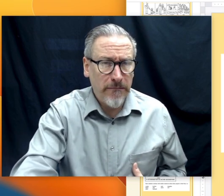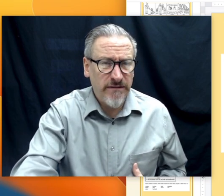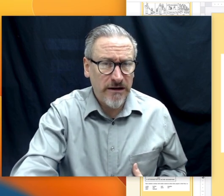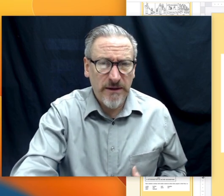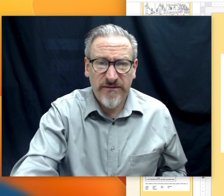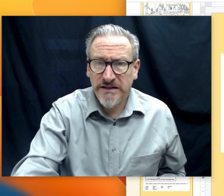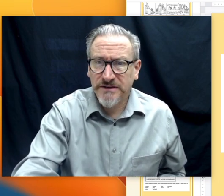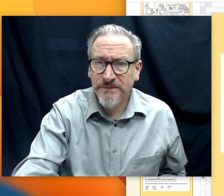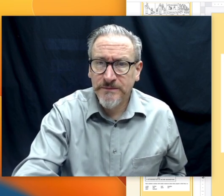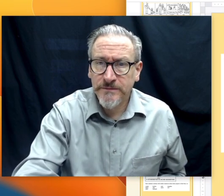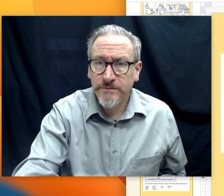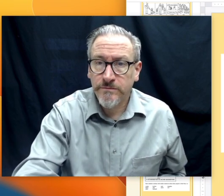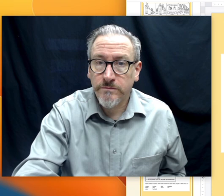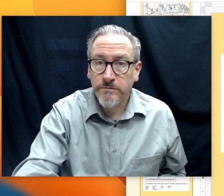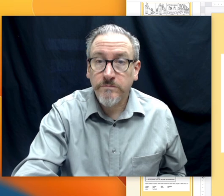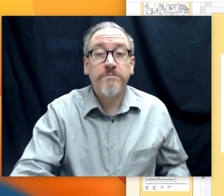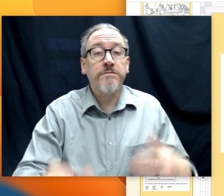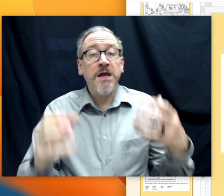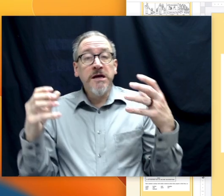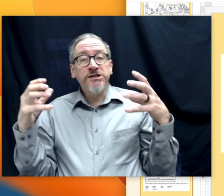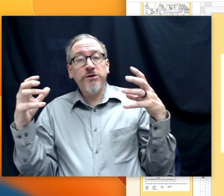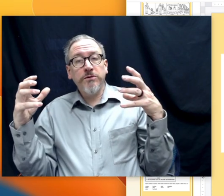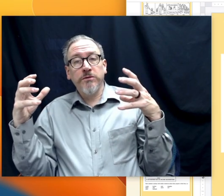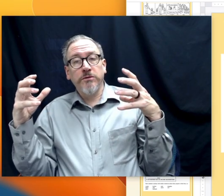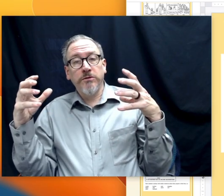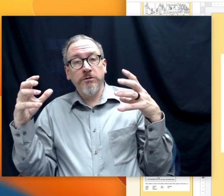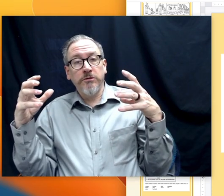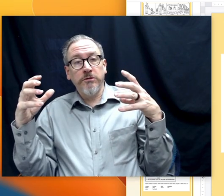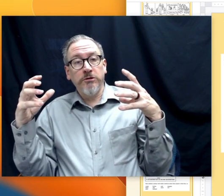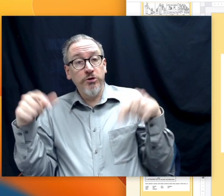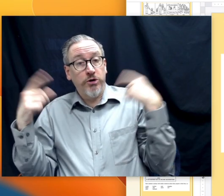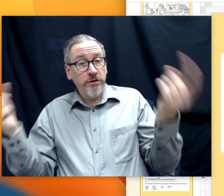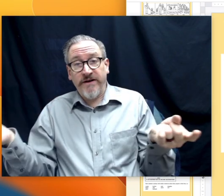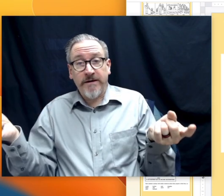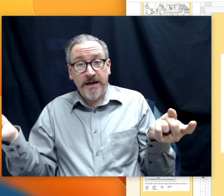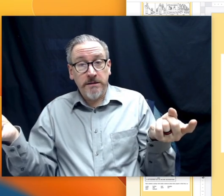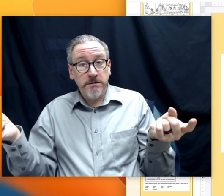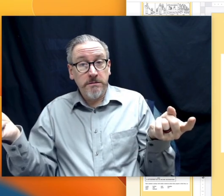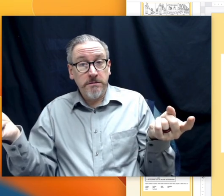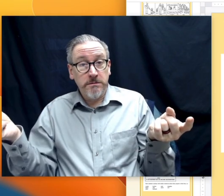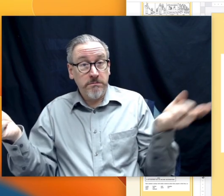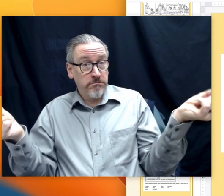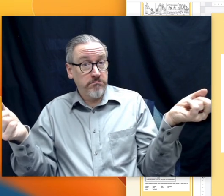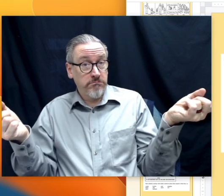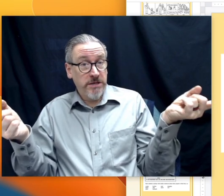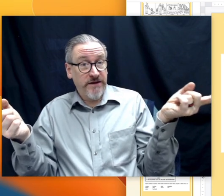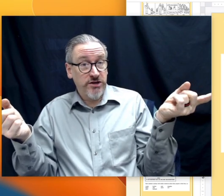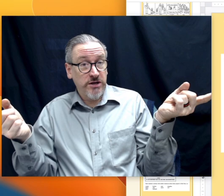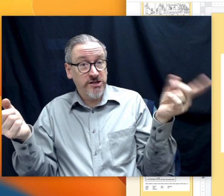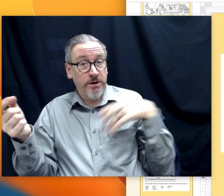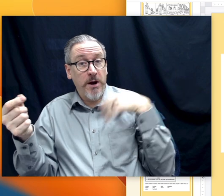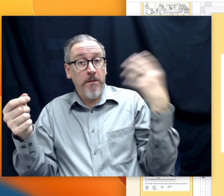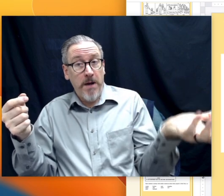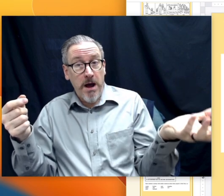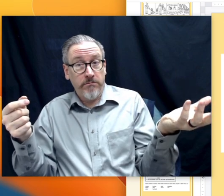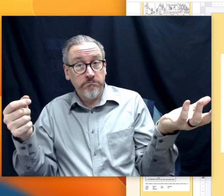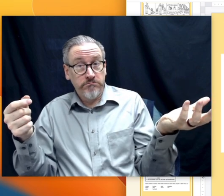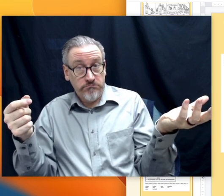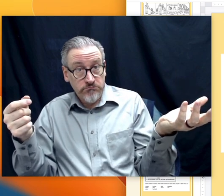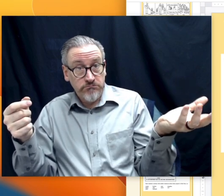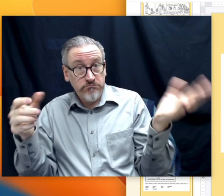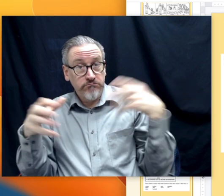one, hopefully it'll be fixed. So you could vary it. Like if you're telling a story about